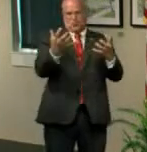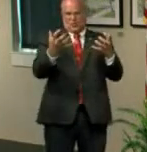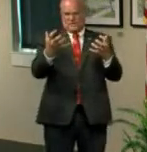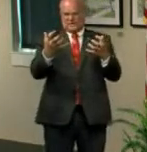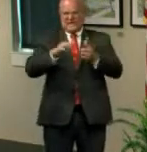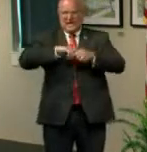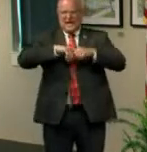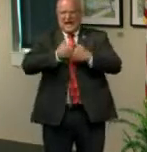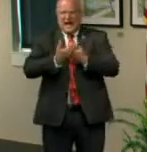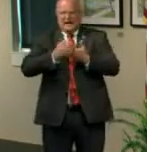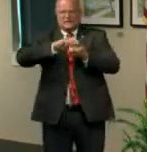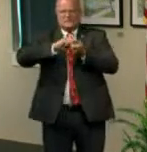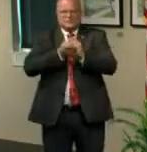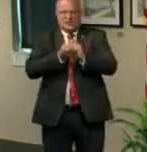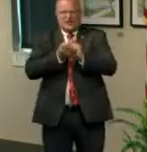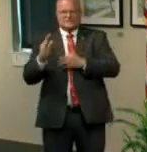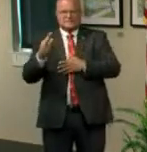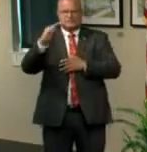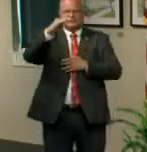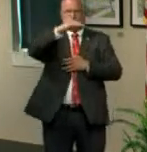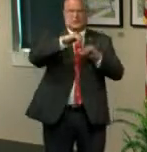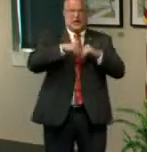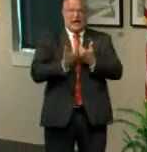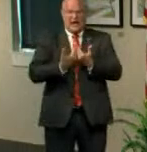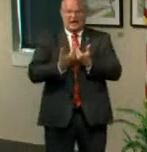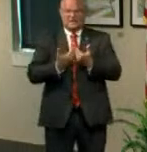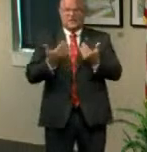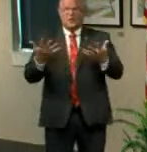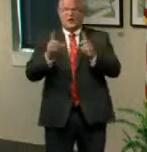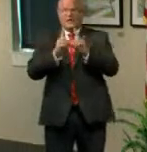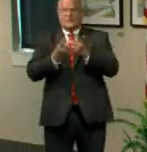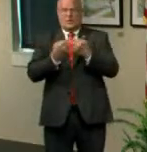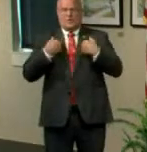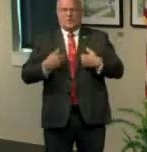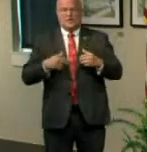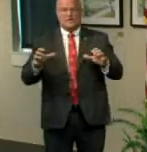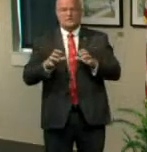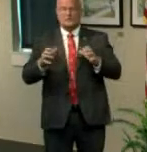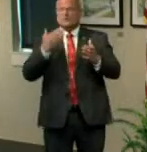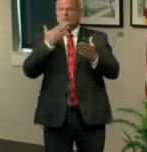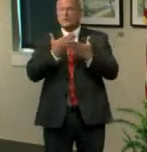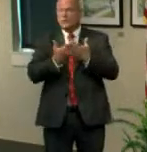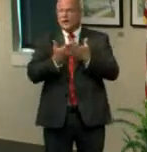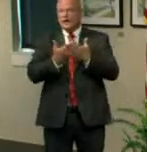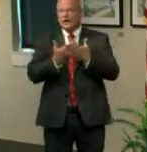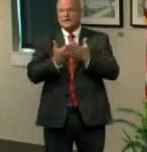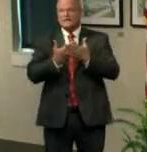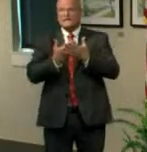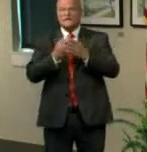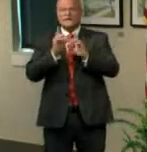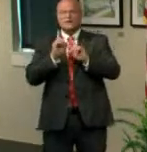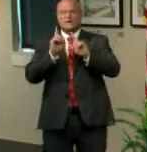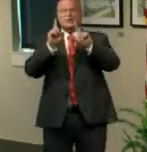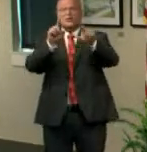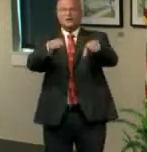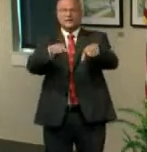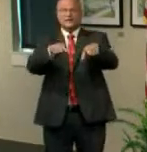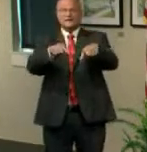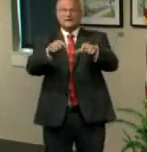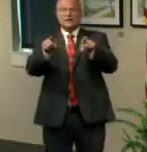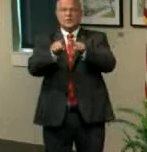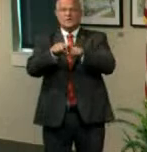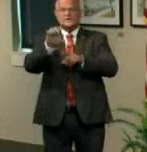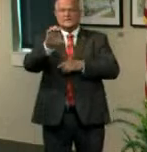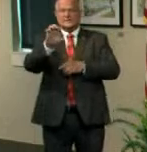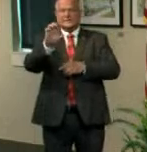How do you change the trajectory? And you do it by what the Department of Health is doing so well, which is going in along